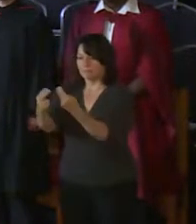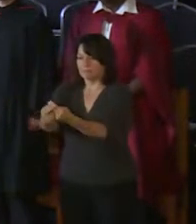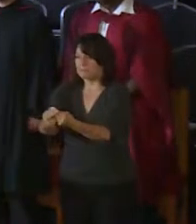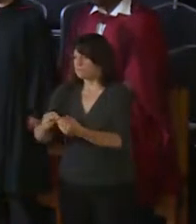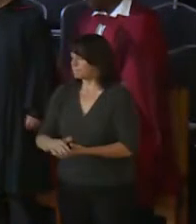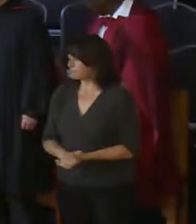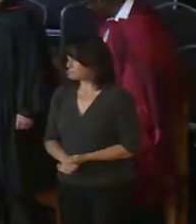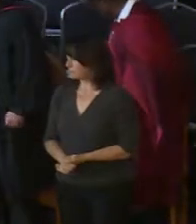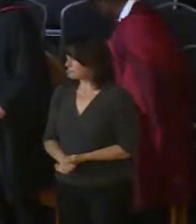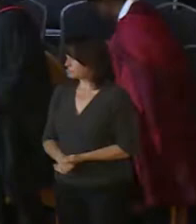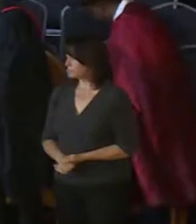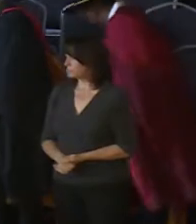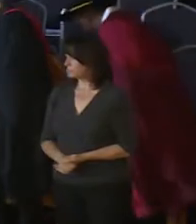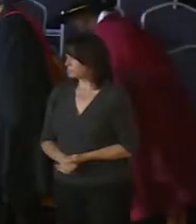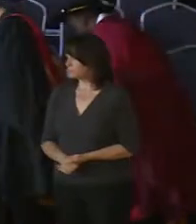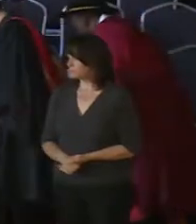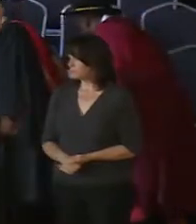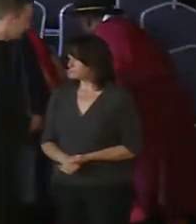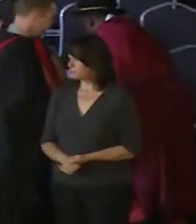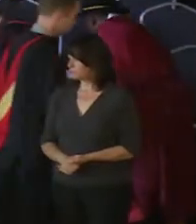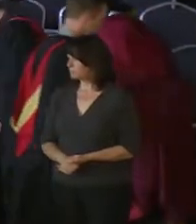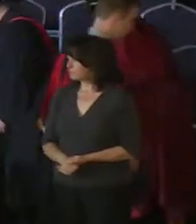seated.